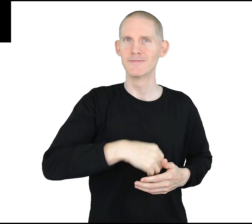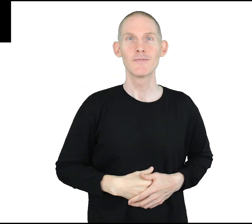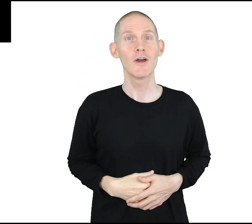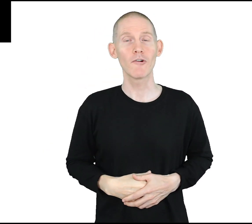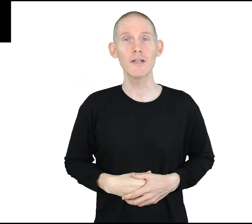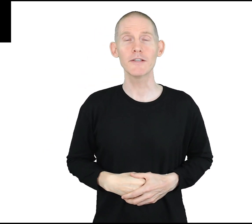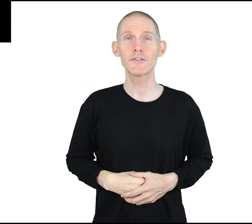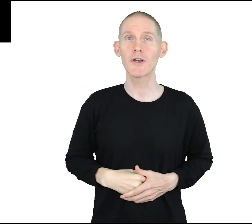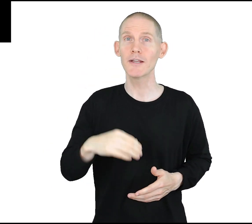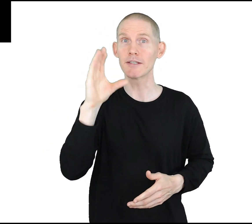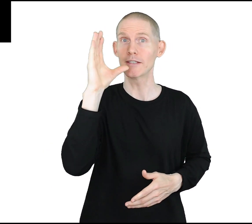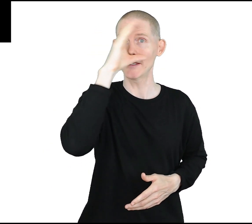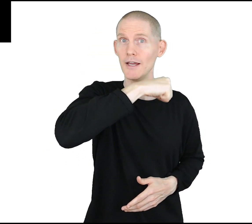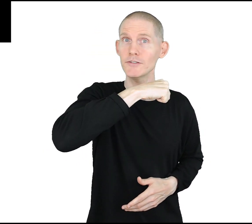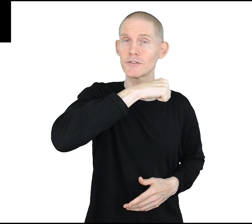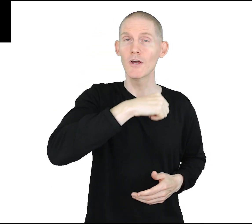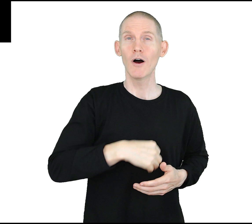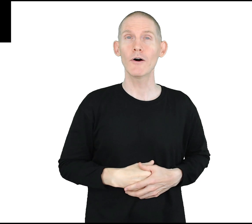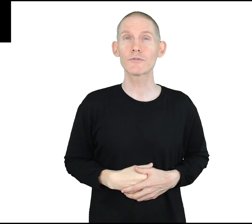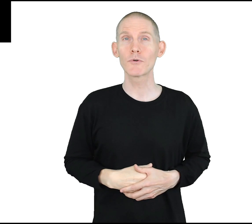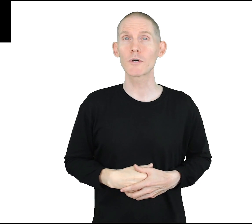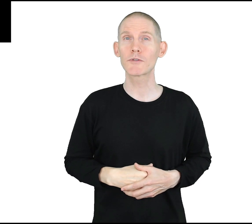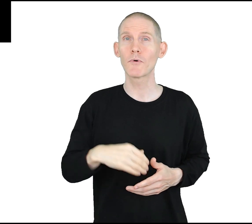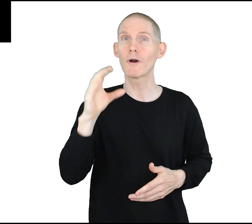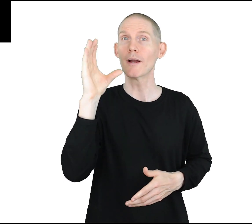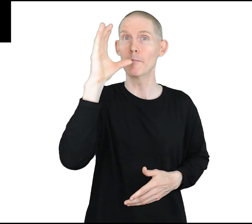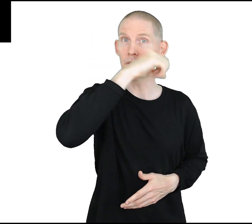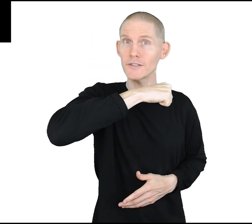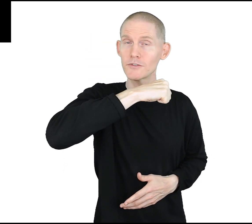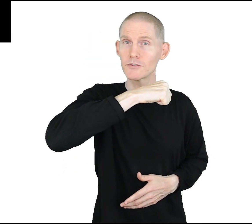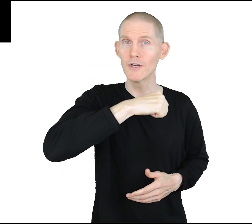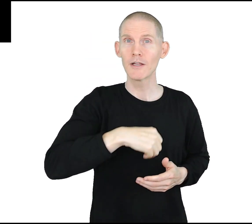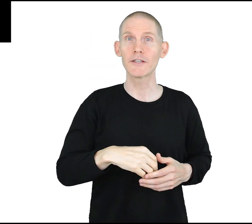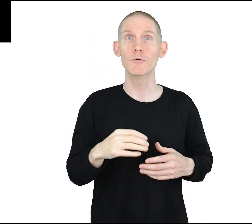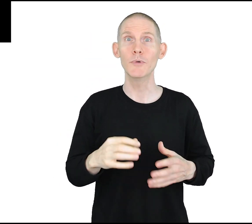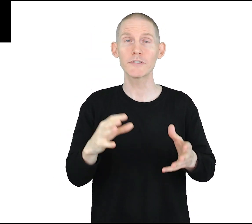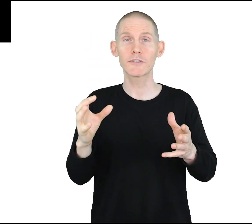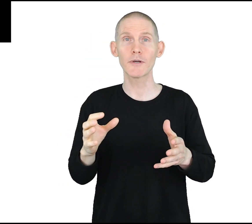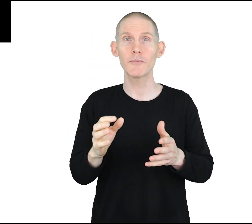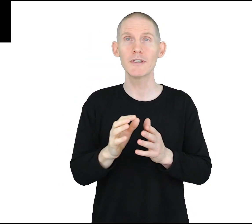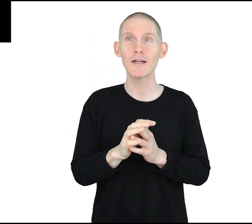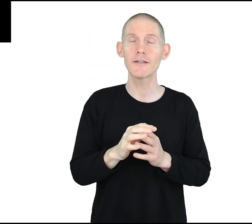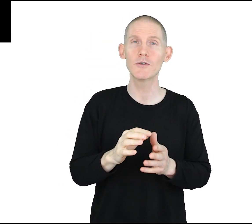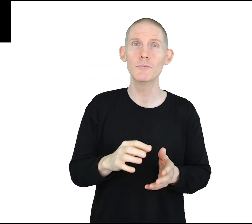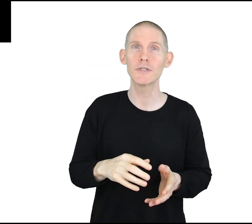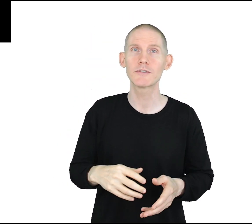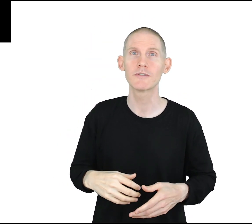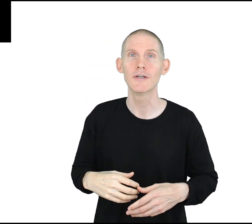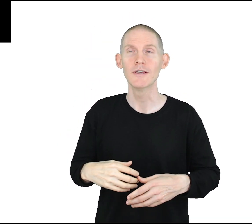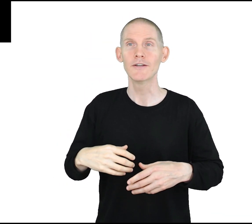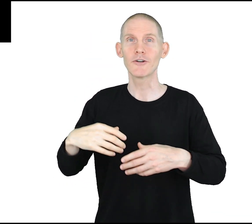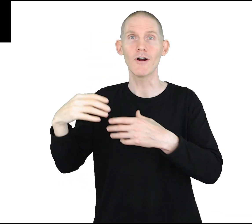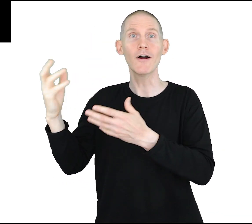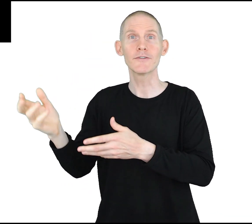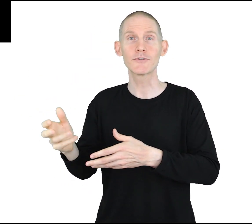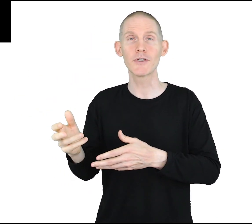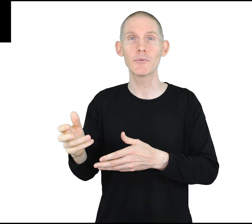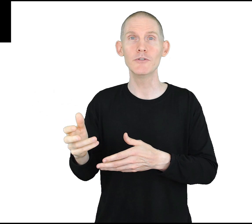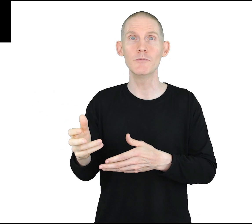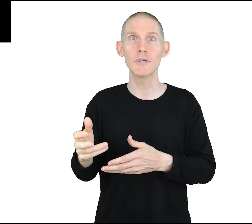All right, this sign, guess, also works for miss. Like you missed something, not like you miss your aunt or something. You missed